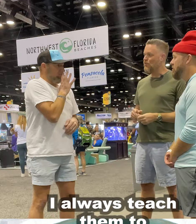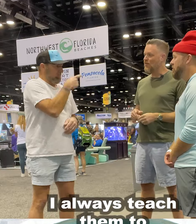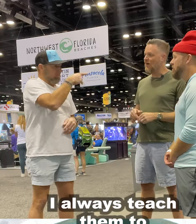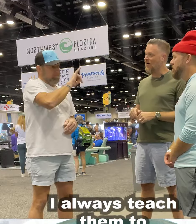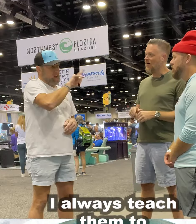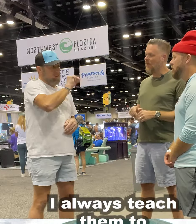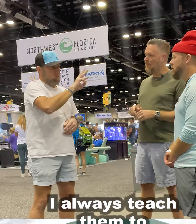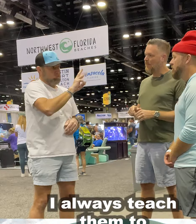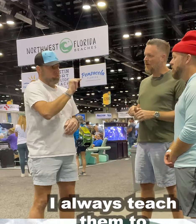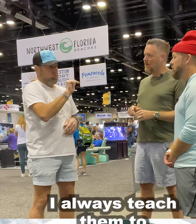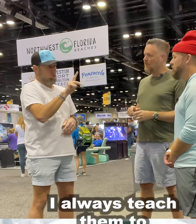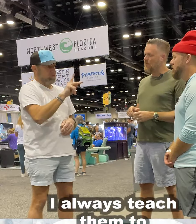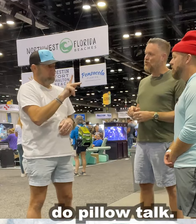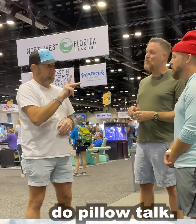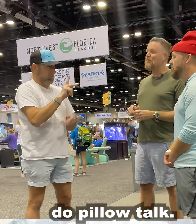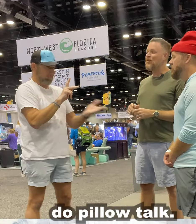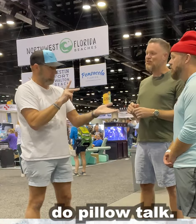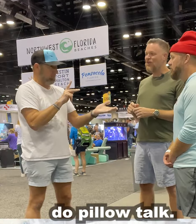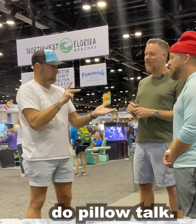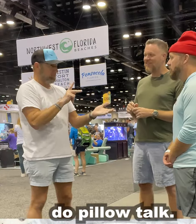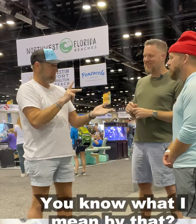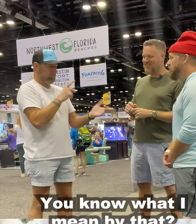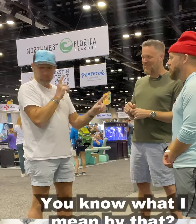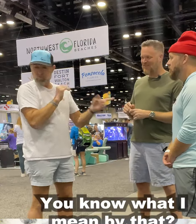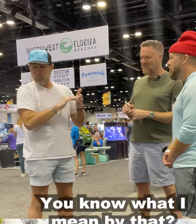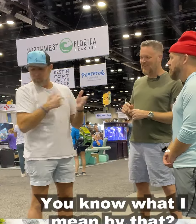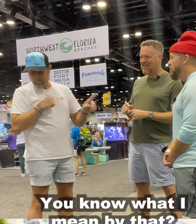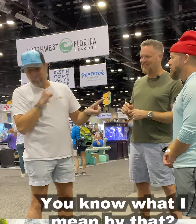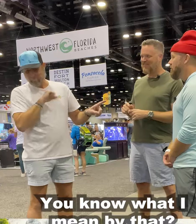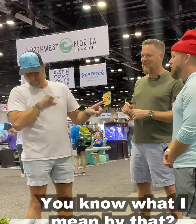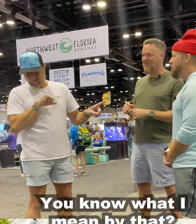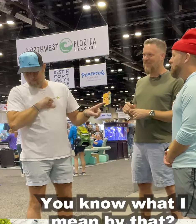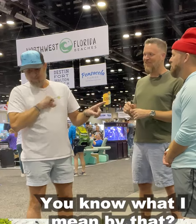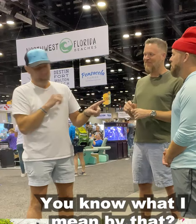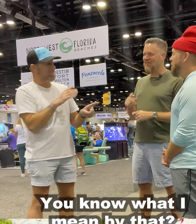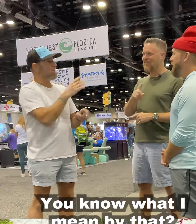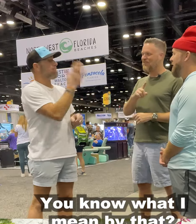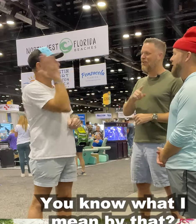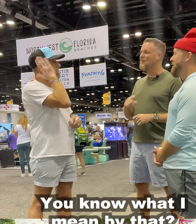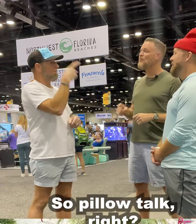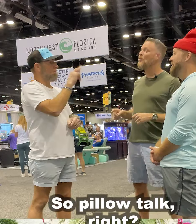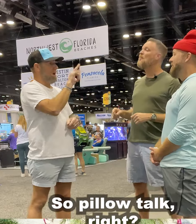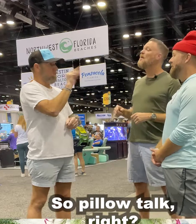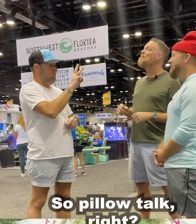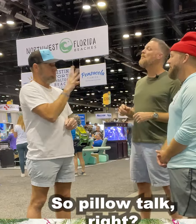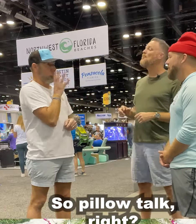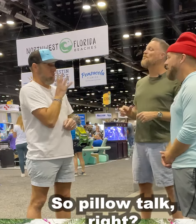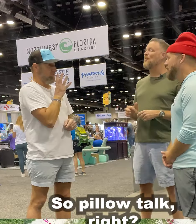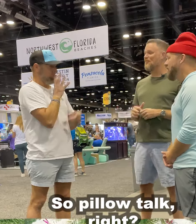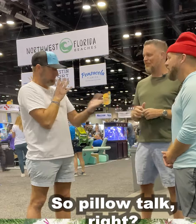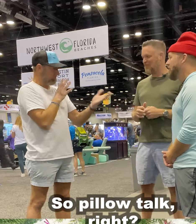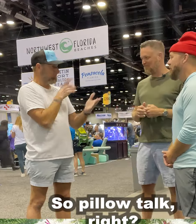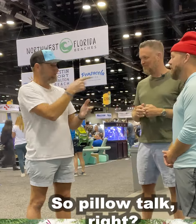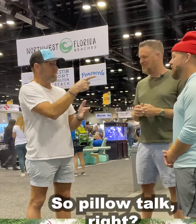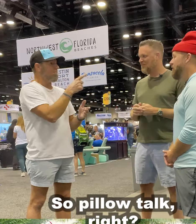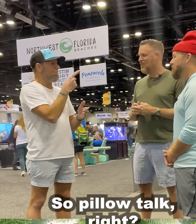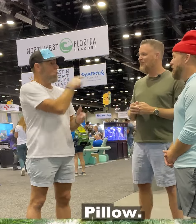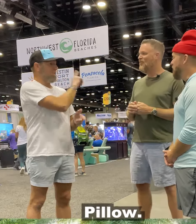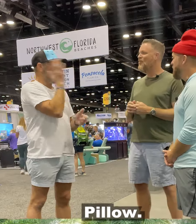do pillow talk. You know what I mean by that? Oh, hold on. Got to cough. So pillow talk, right? Pillow